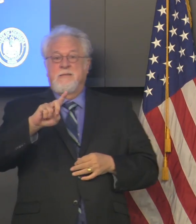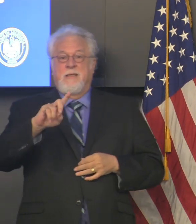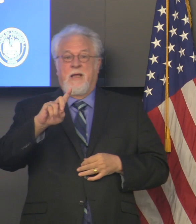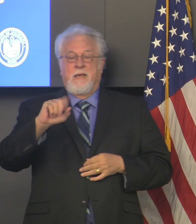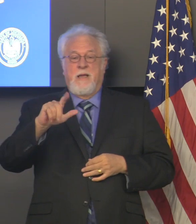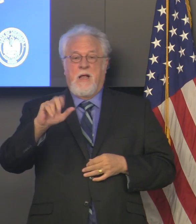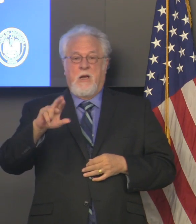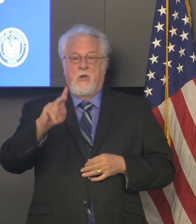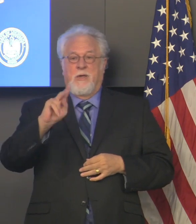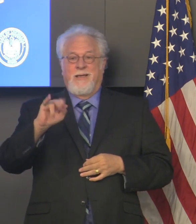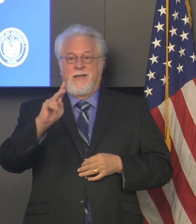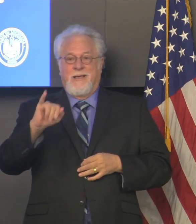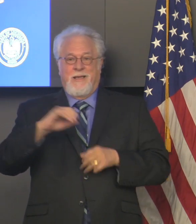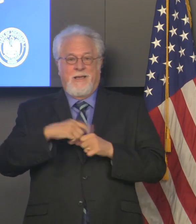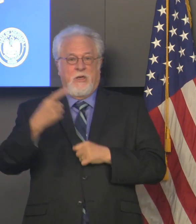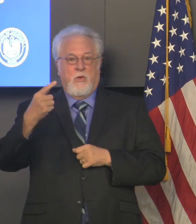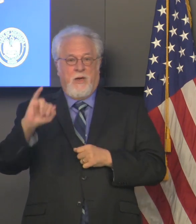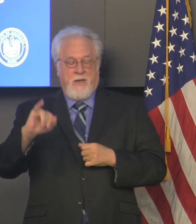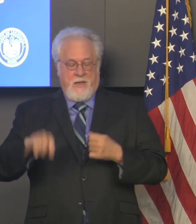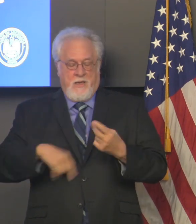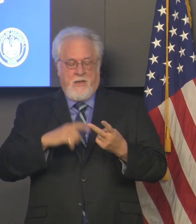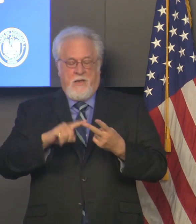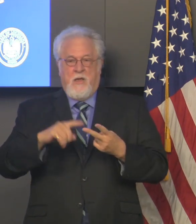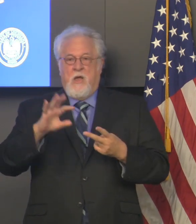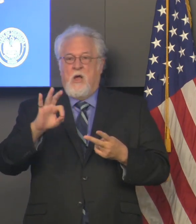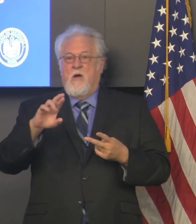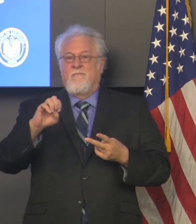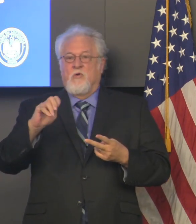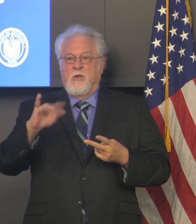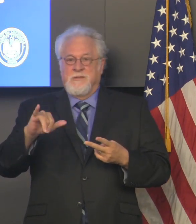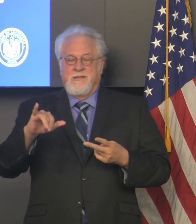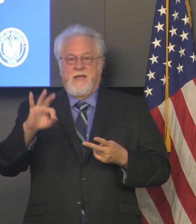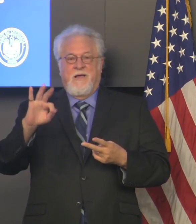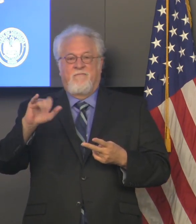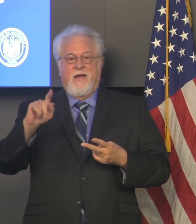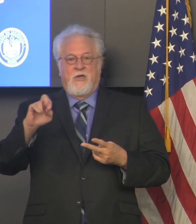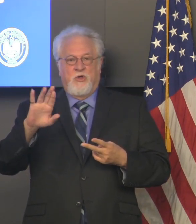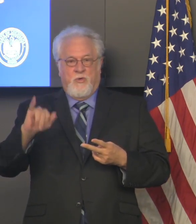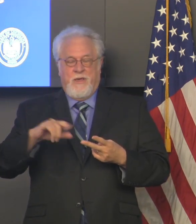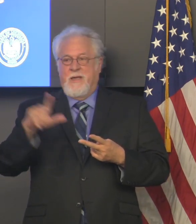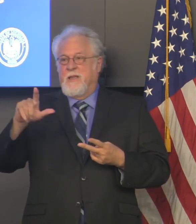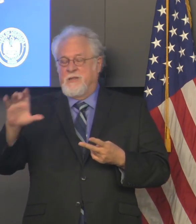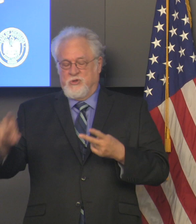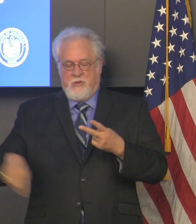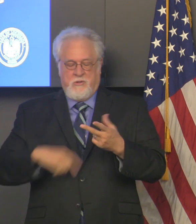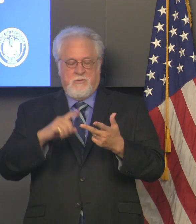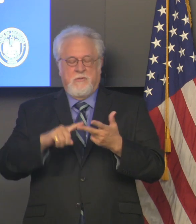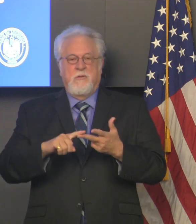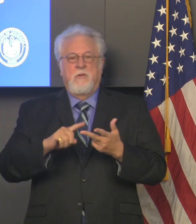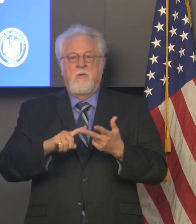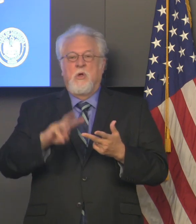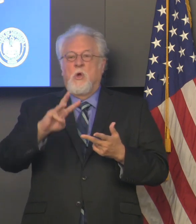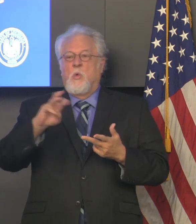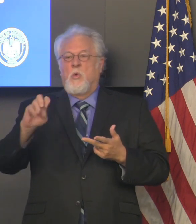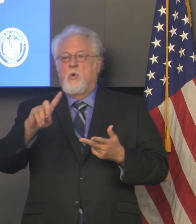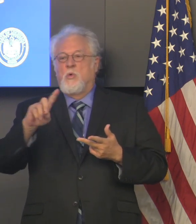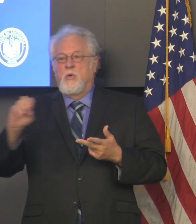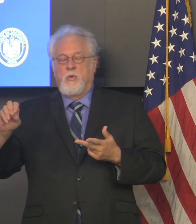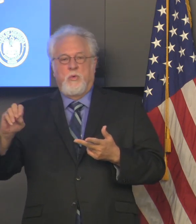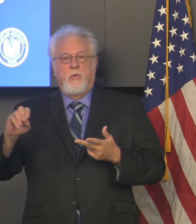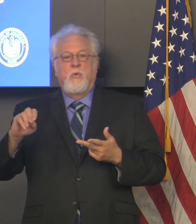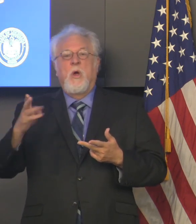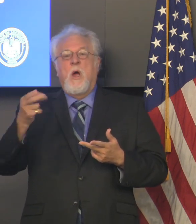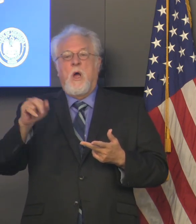Hut in Grand Isle, the Frosty Factory Bar in Lake Charles, Voodoo's Bar